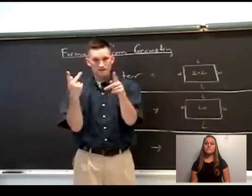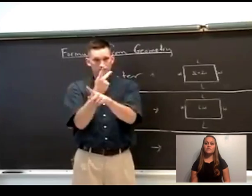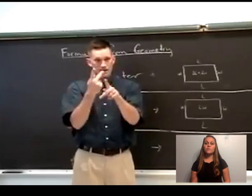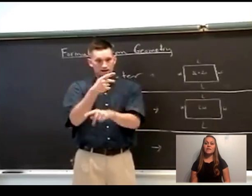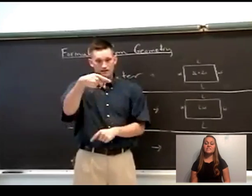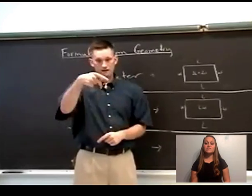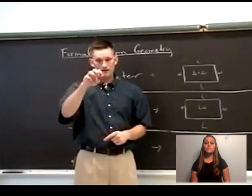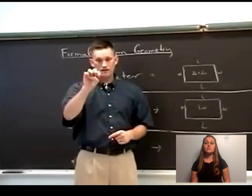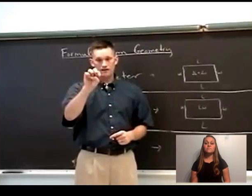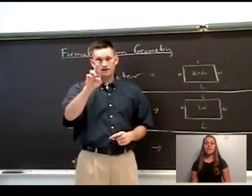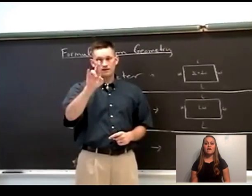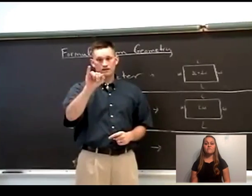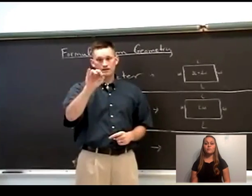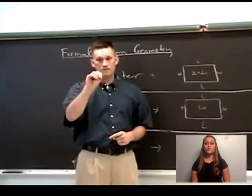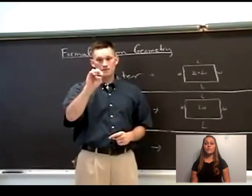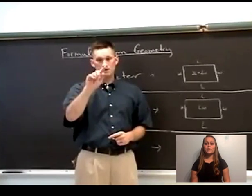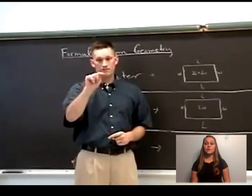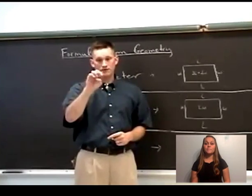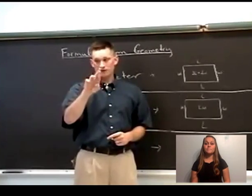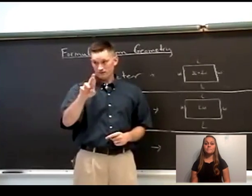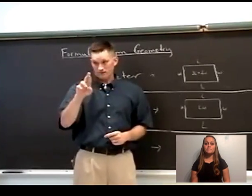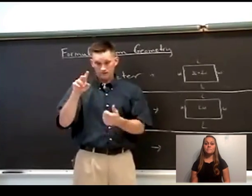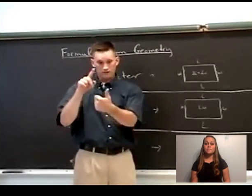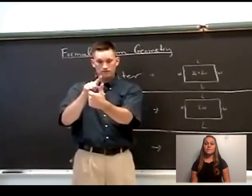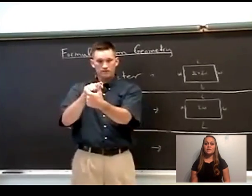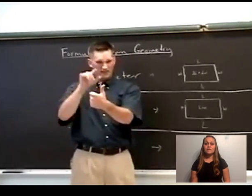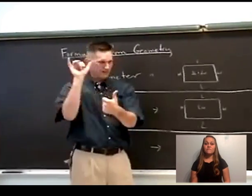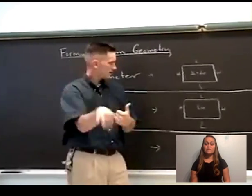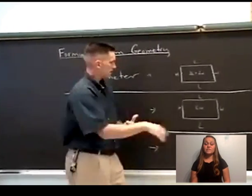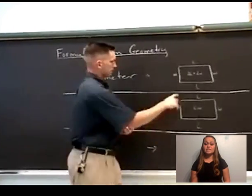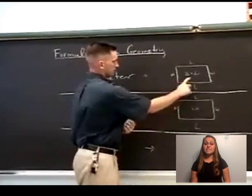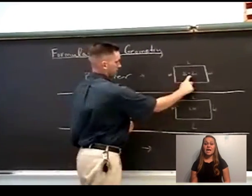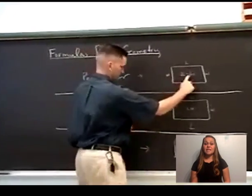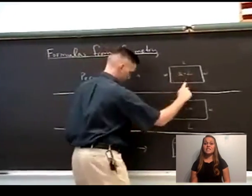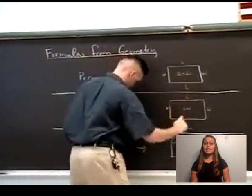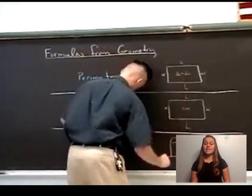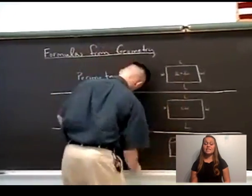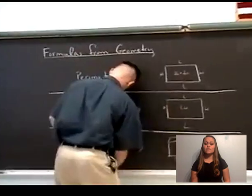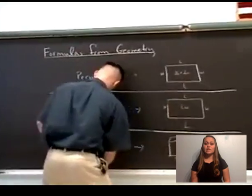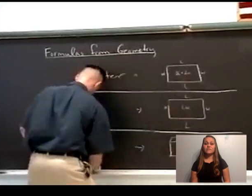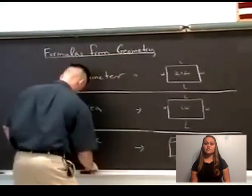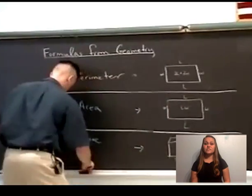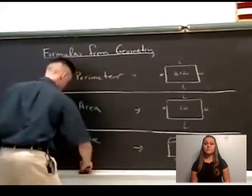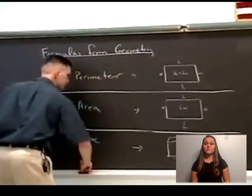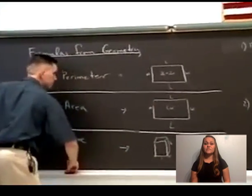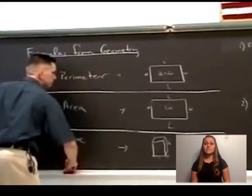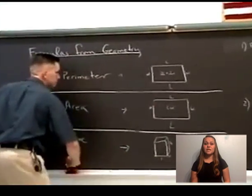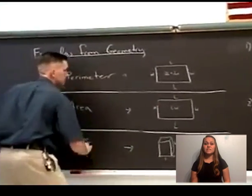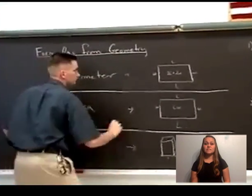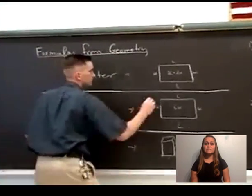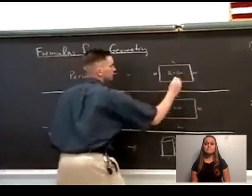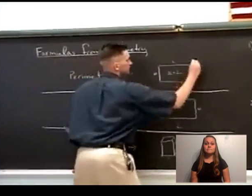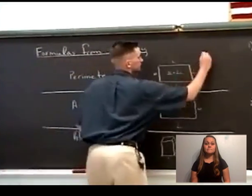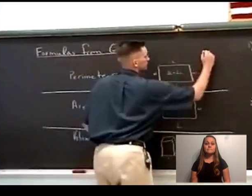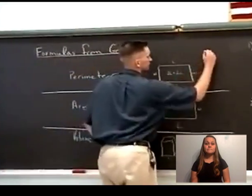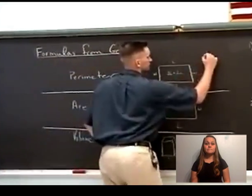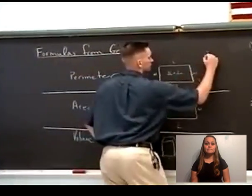There are different ways to multiply for perimeter. First is that, the length and the width, just as we've